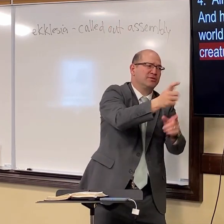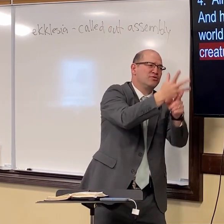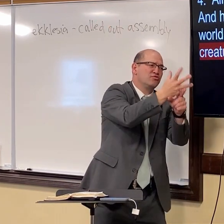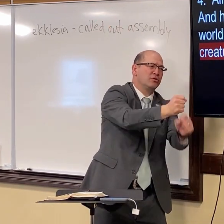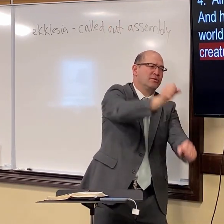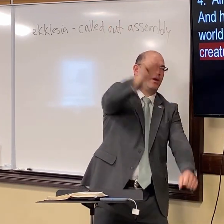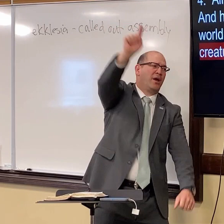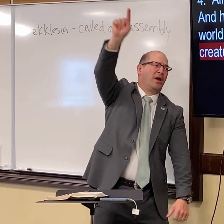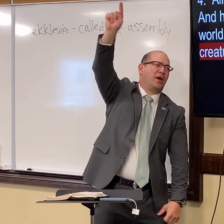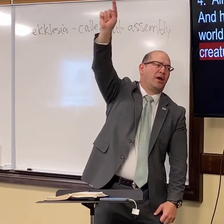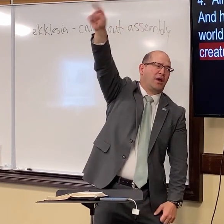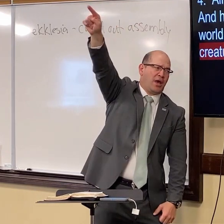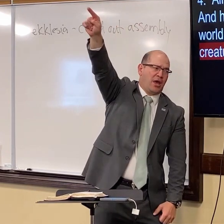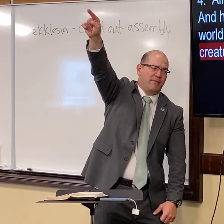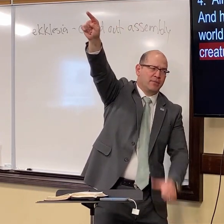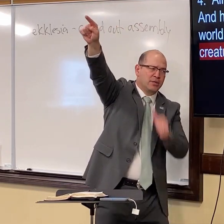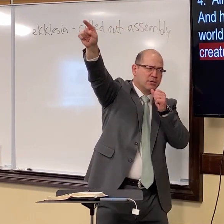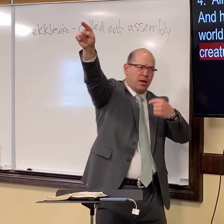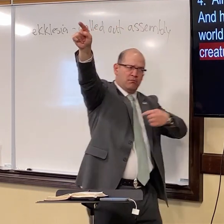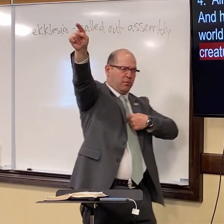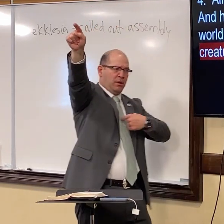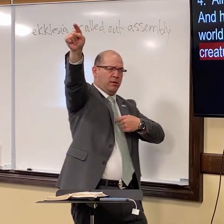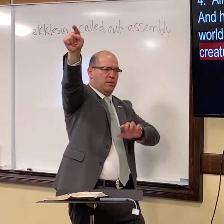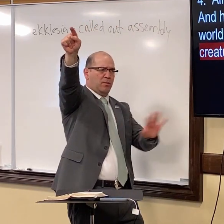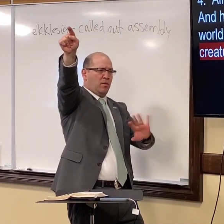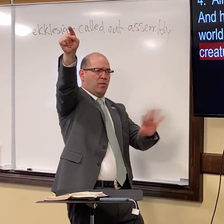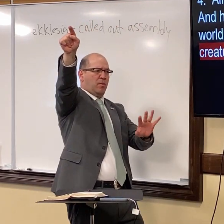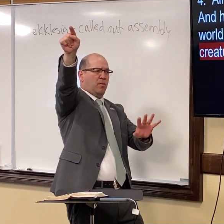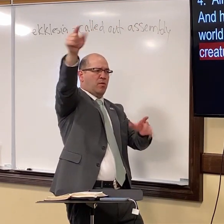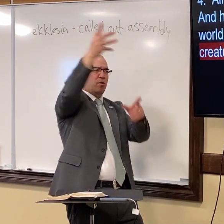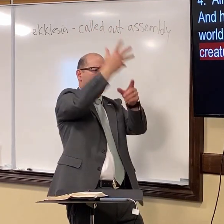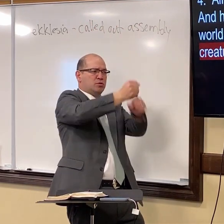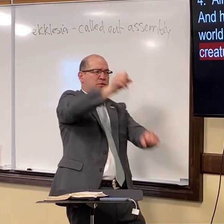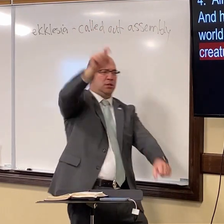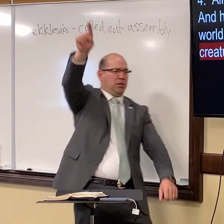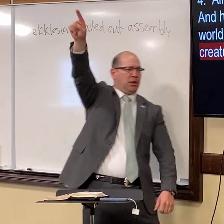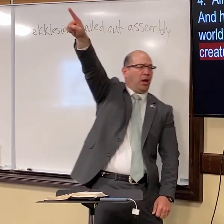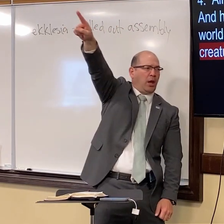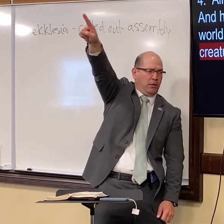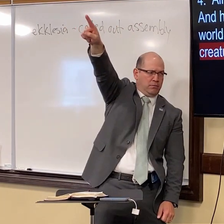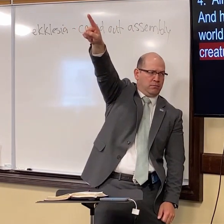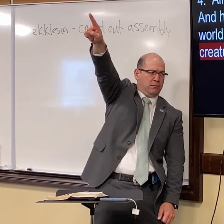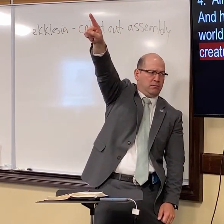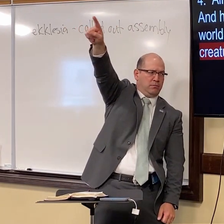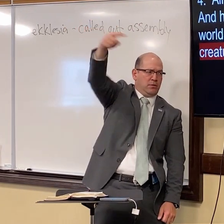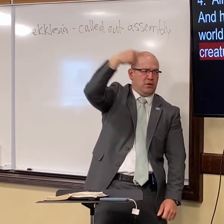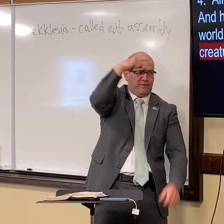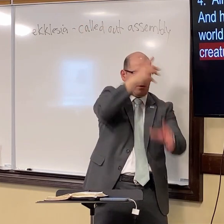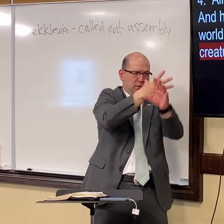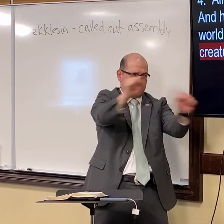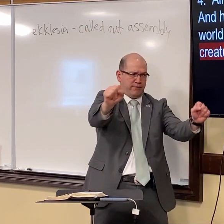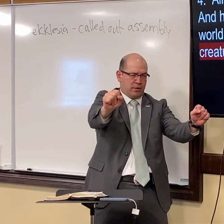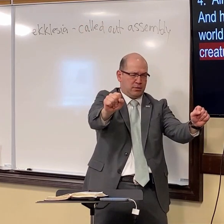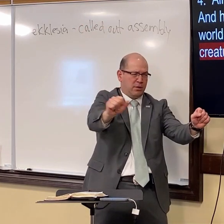Help them to trust in Christ, not in you, but in Christ for